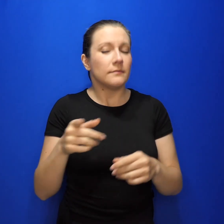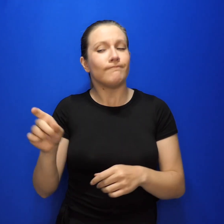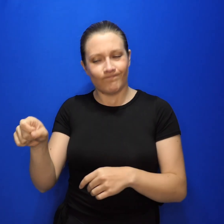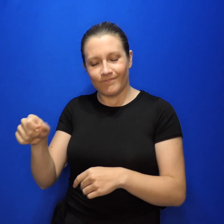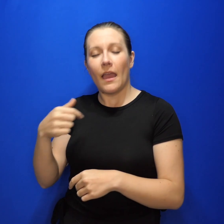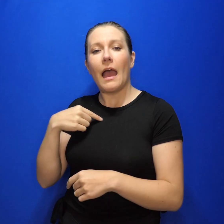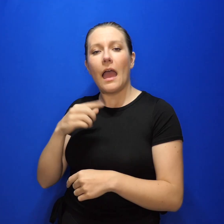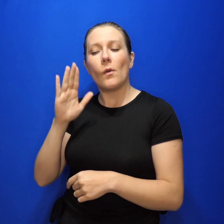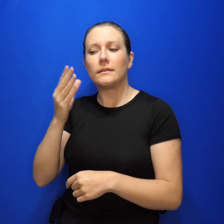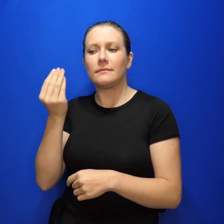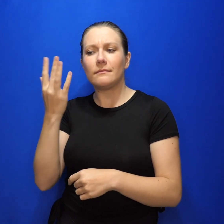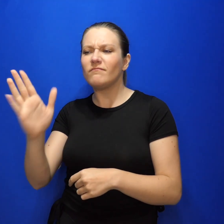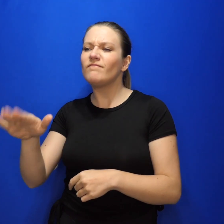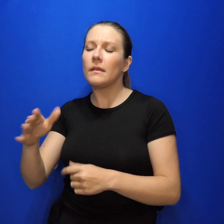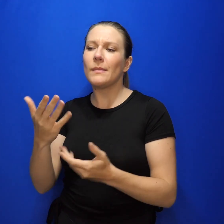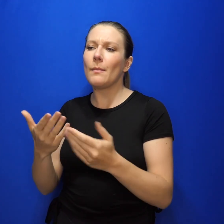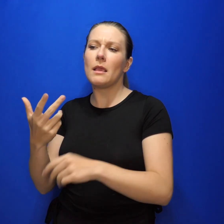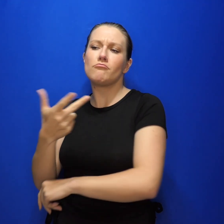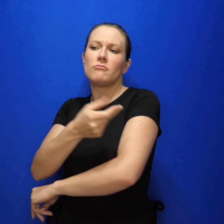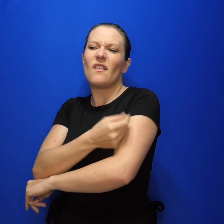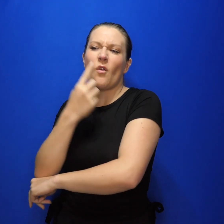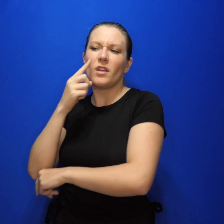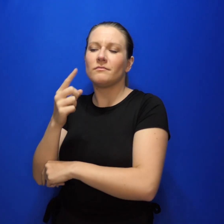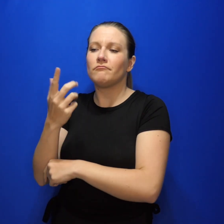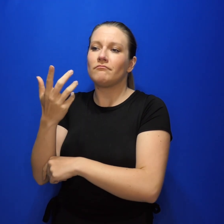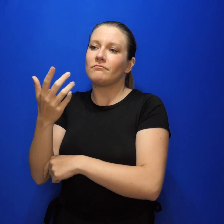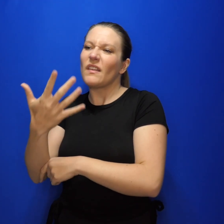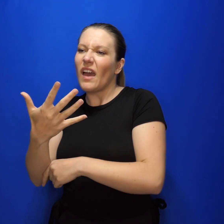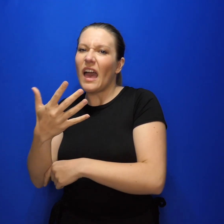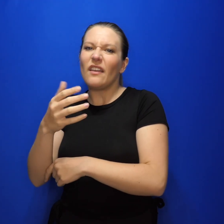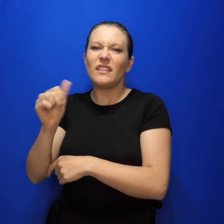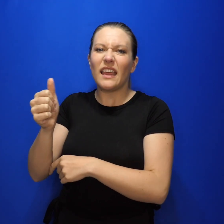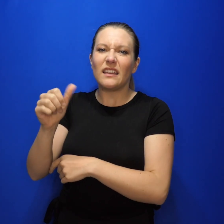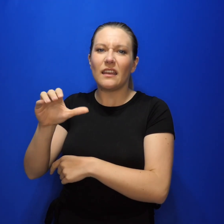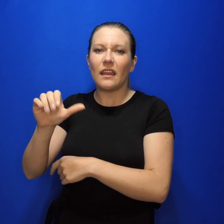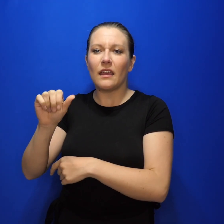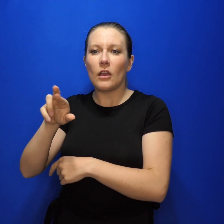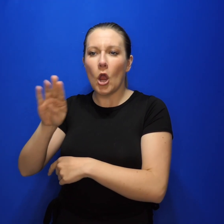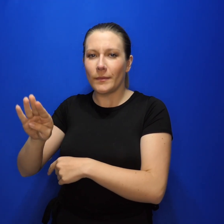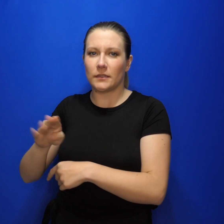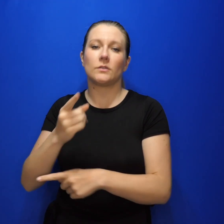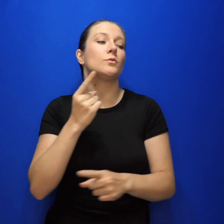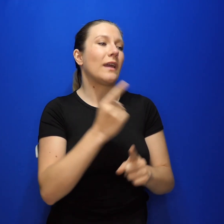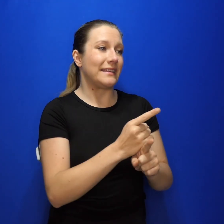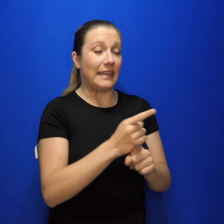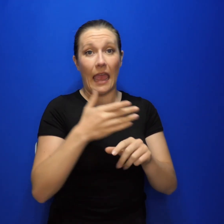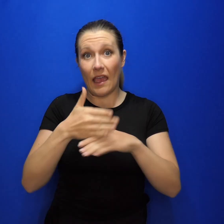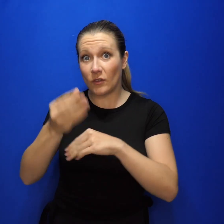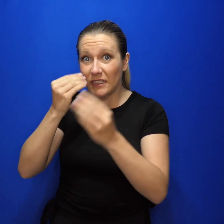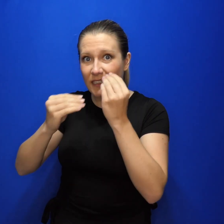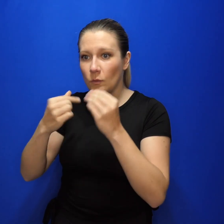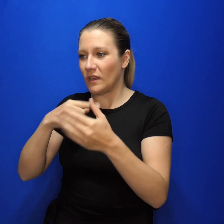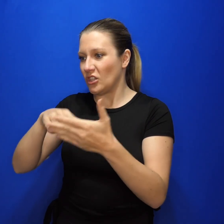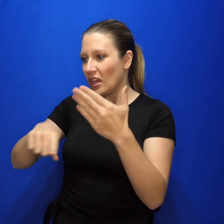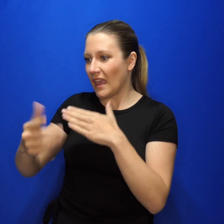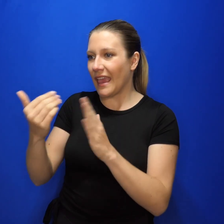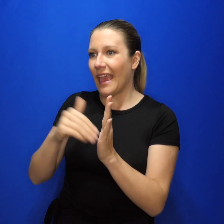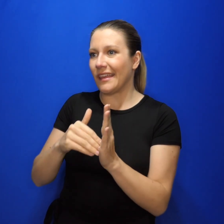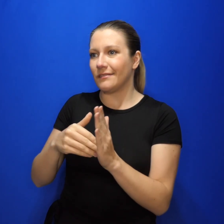I might be like, hey, why don't you bolus like 5 carbs, 10 carbs now? Then after she eats, we check again, put in a little